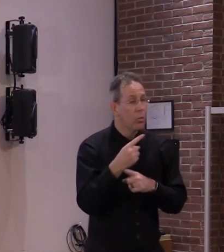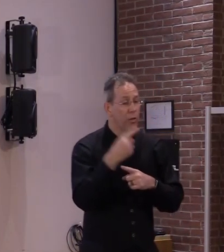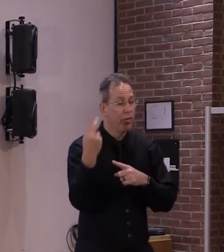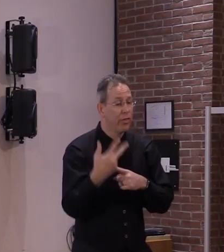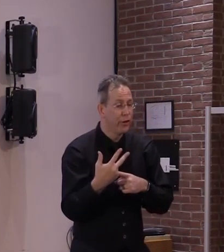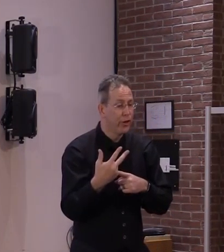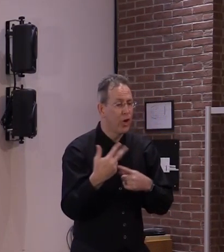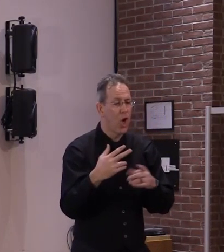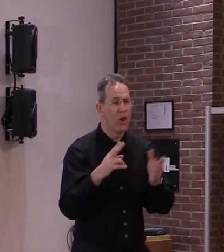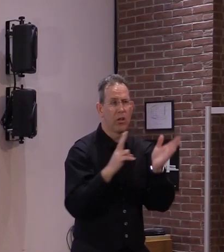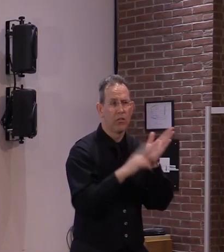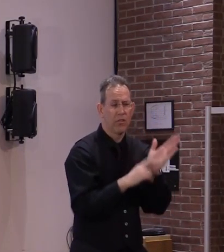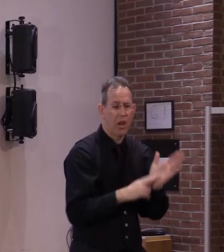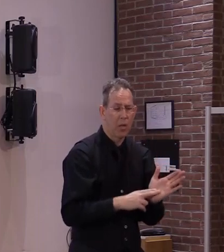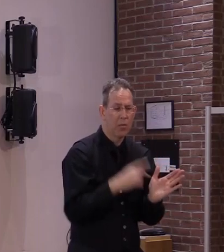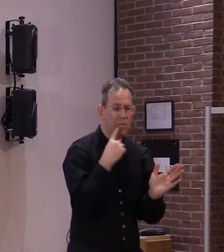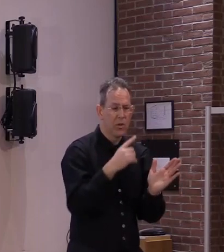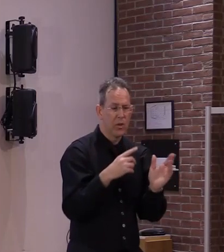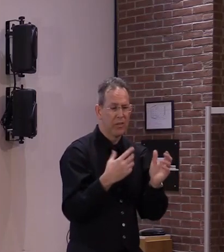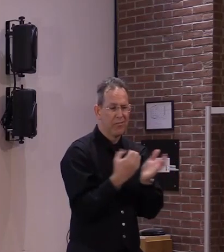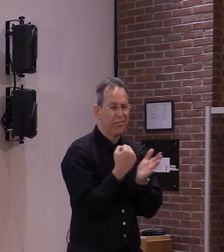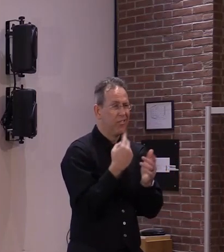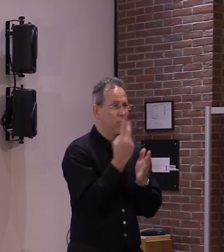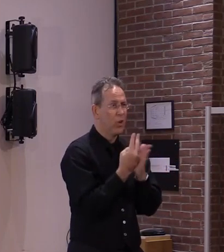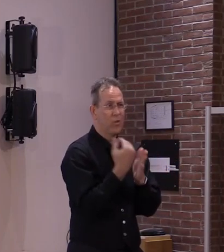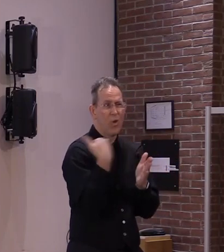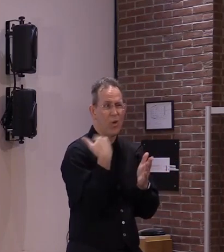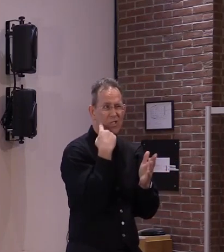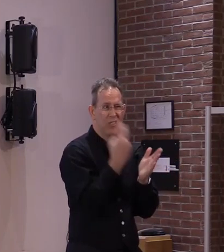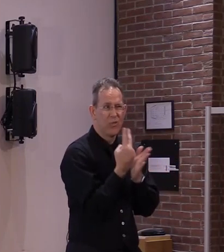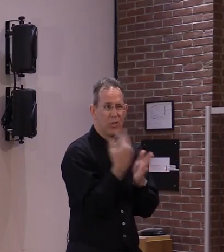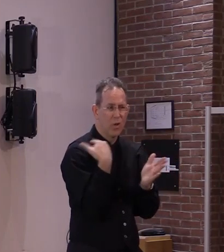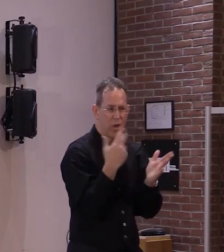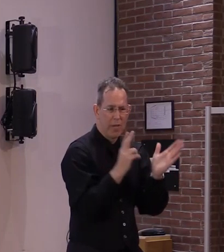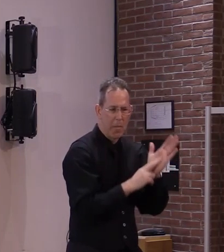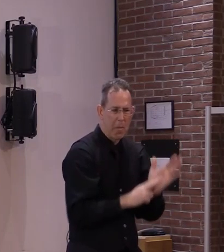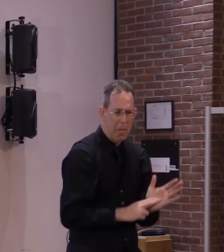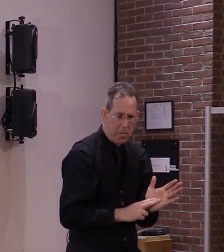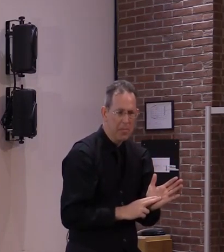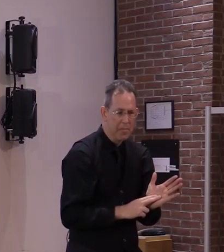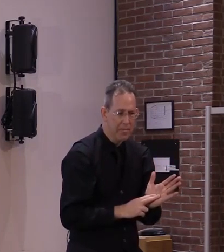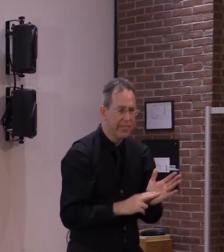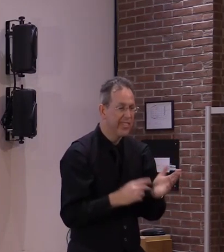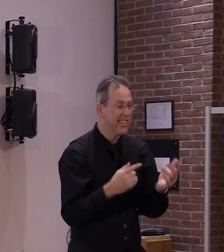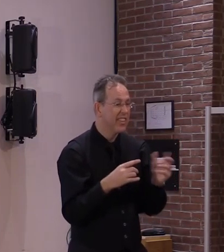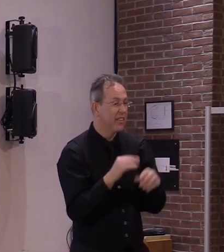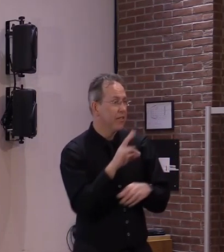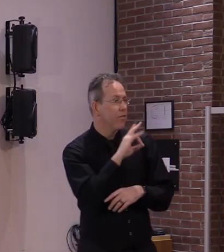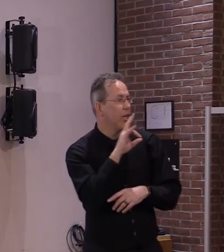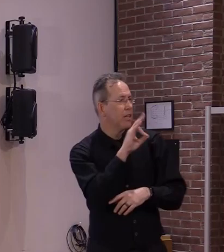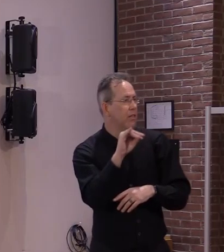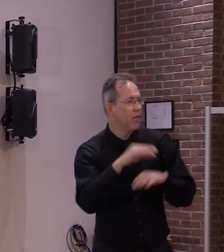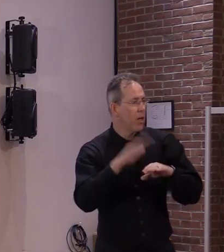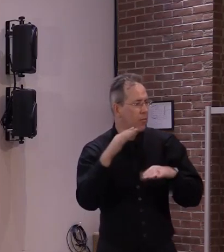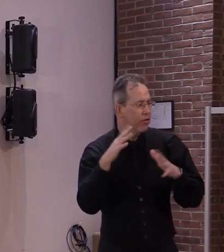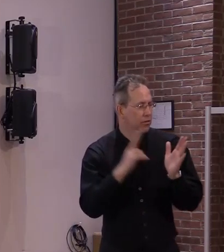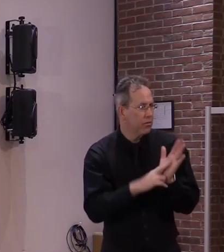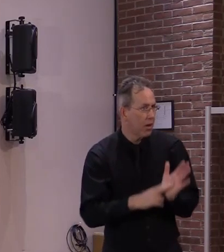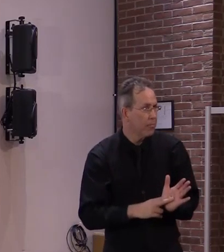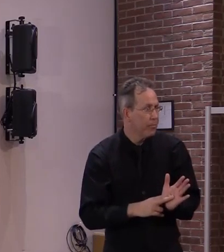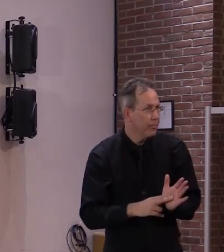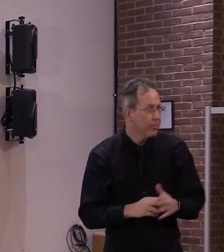registration period in that age band. What we'll do is make sure that they have the slots. There are slots available